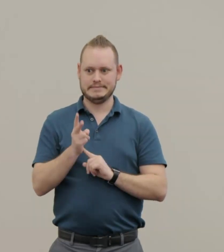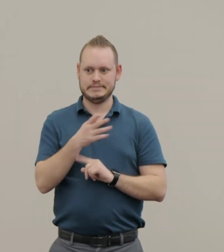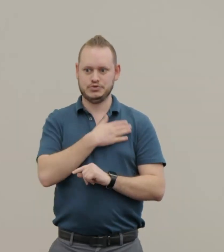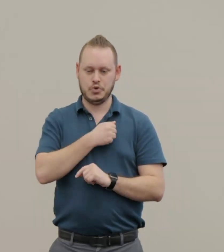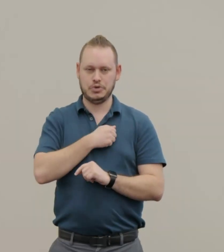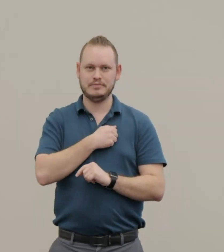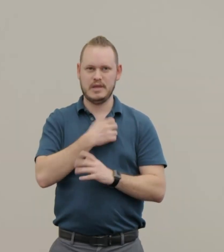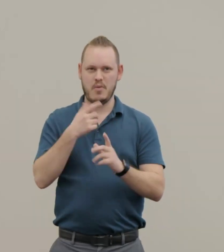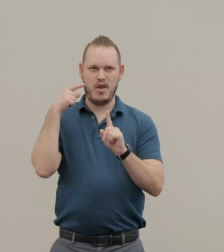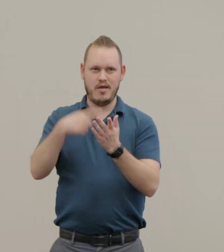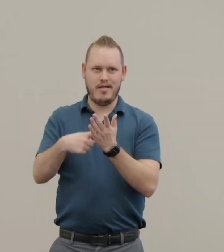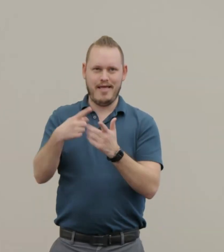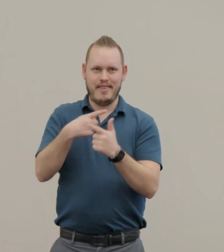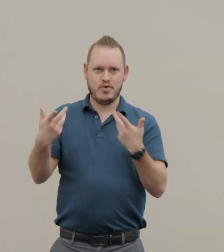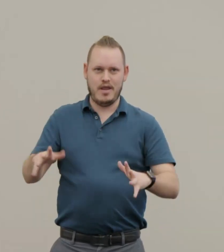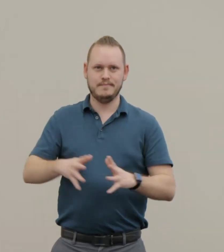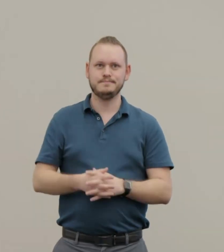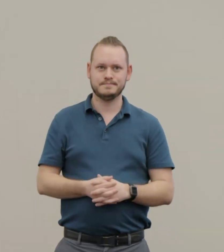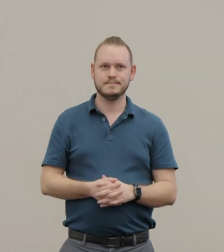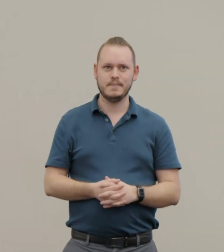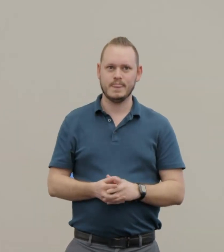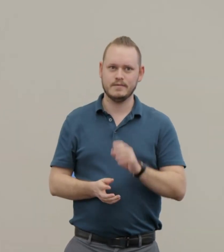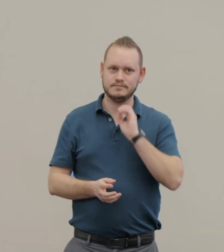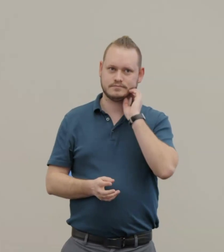I want to hit this one and then we're done. But I